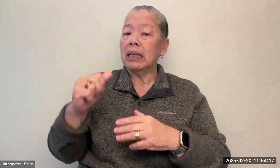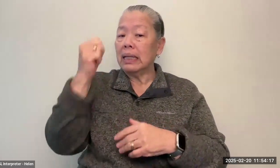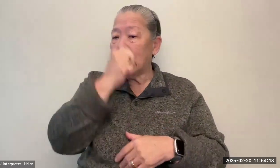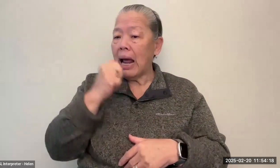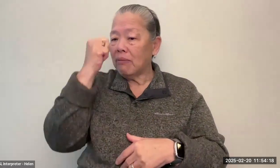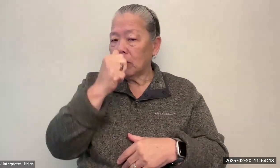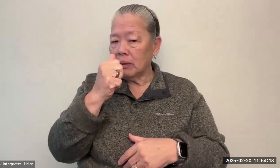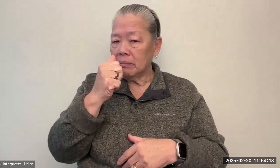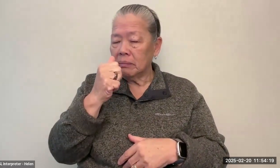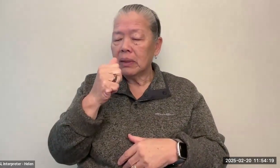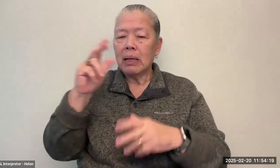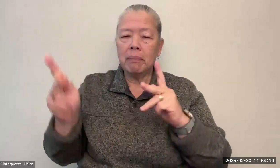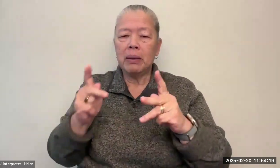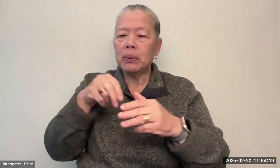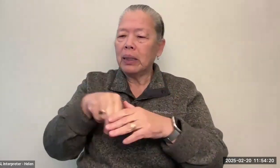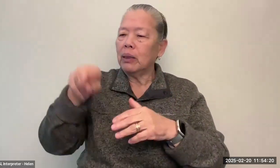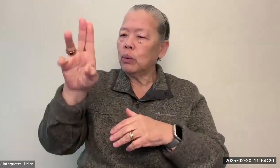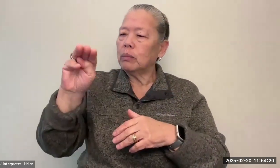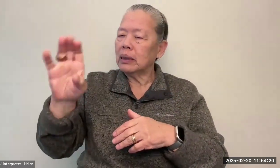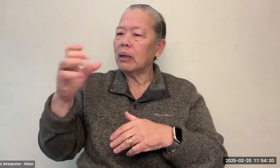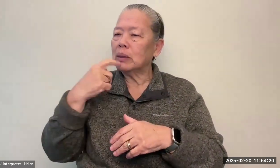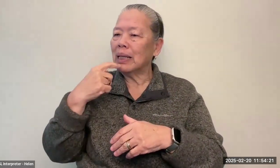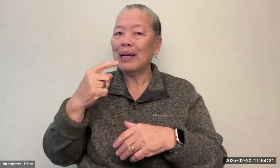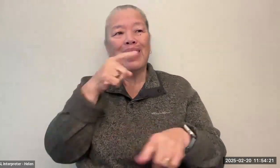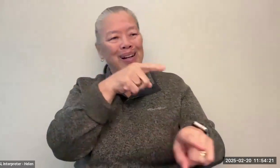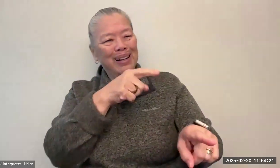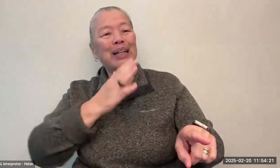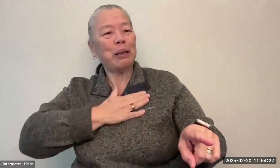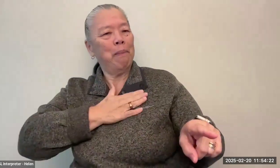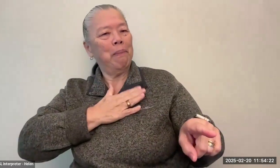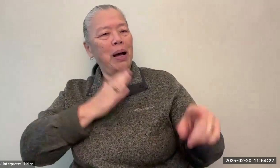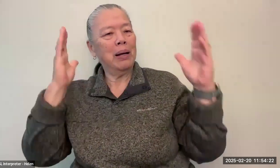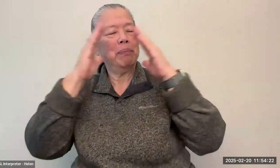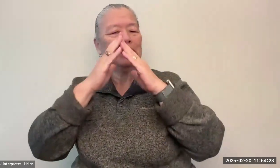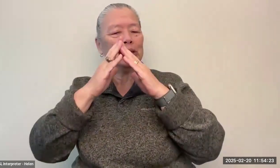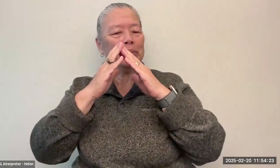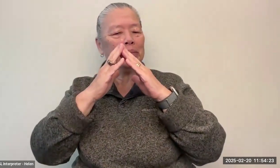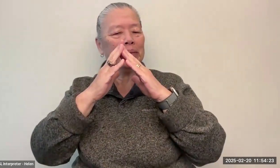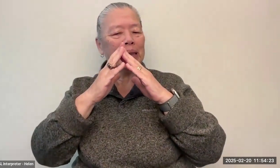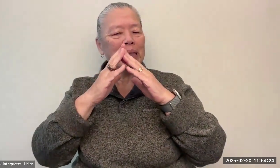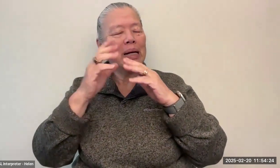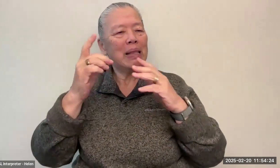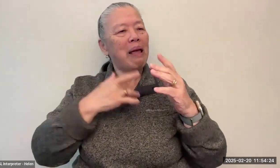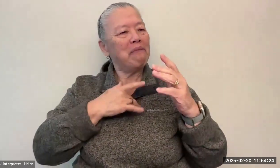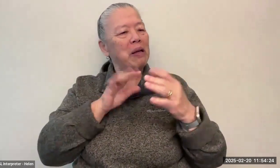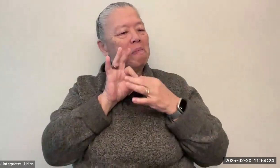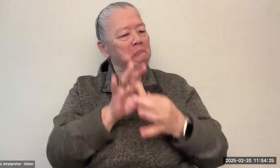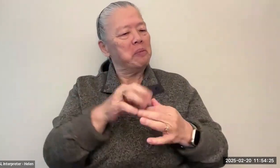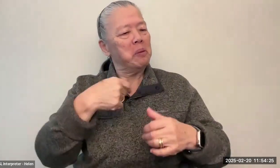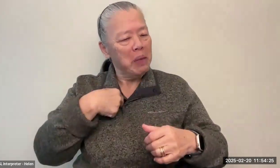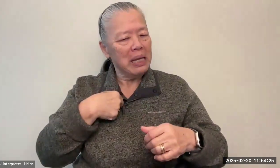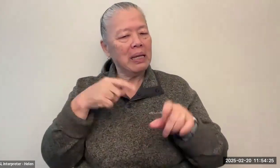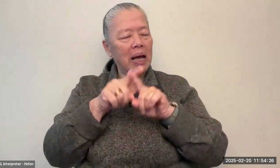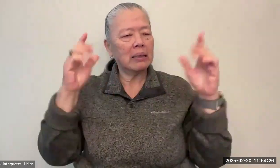will say, "That's my bishop." My bishop. They have an ownership of me as a bishop because